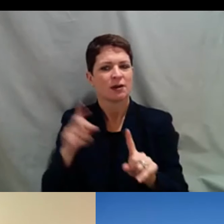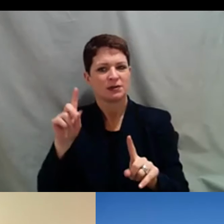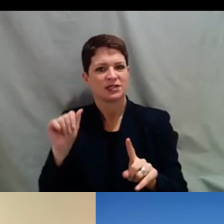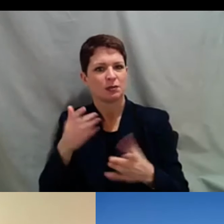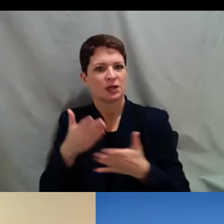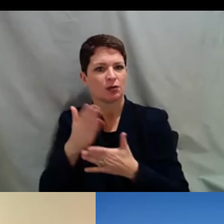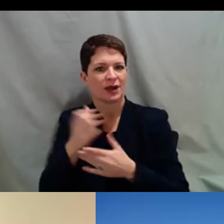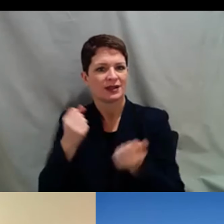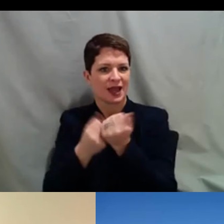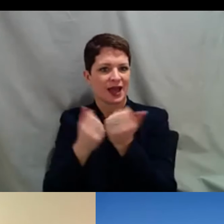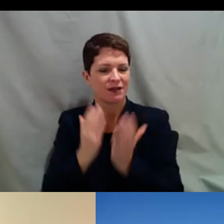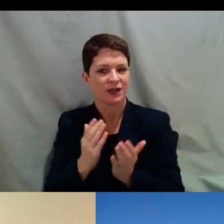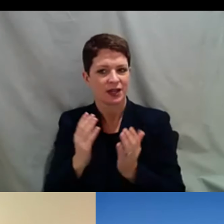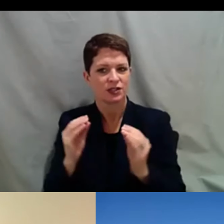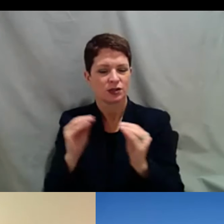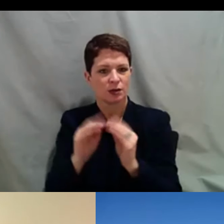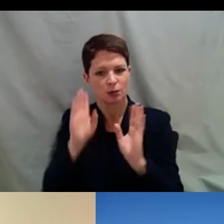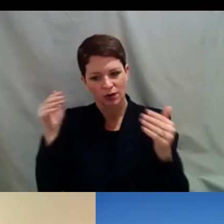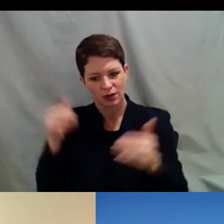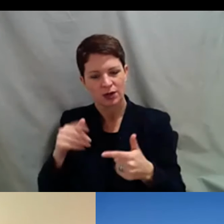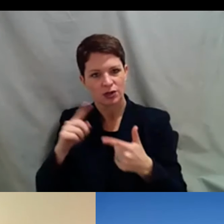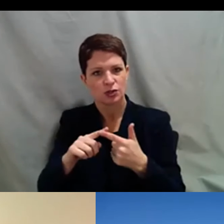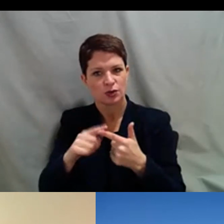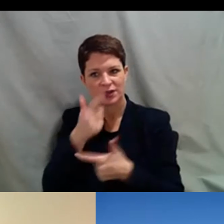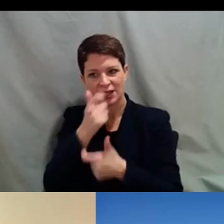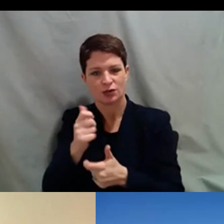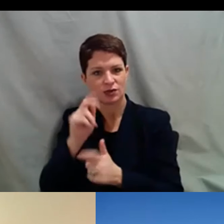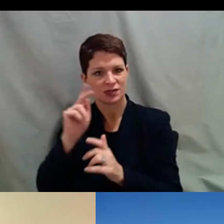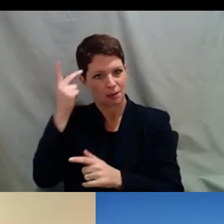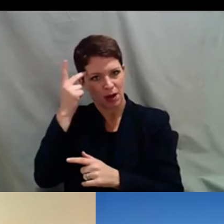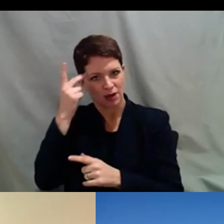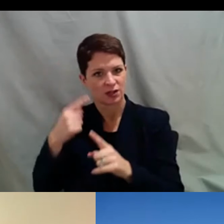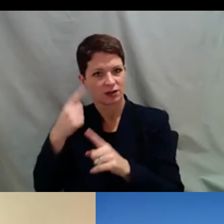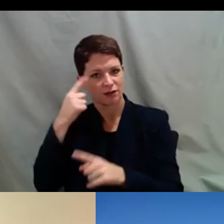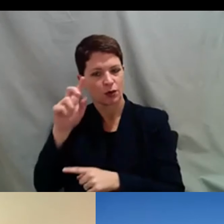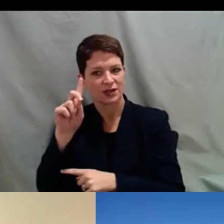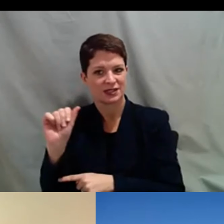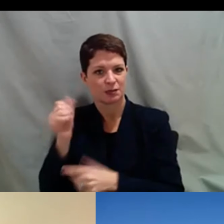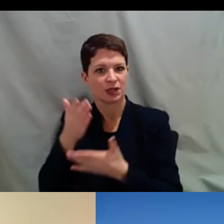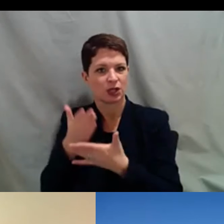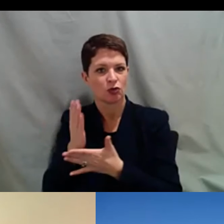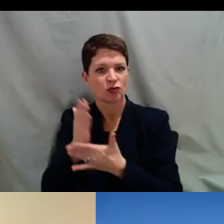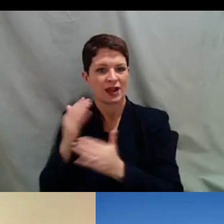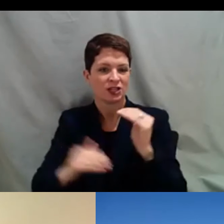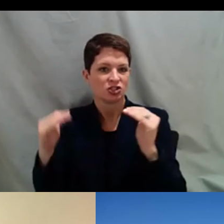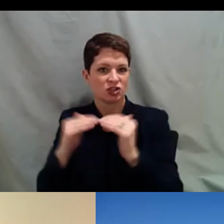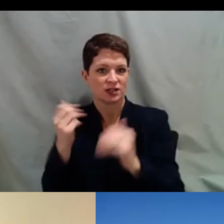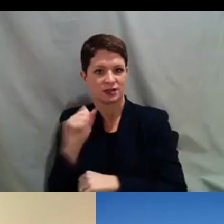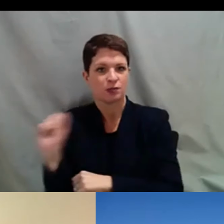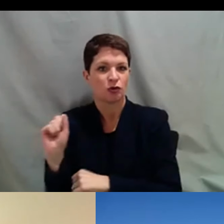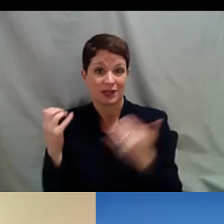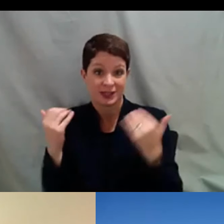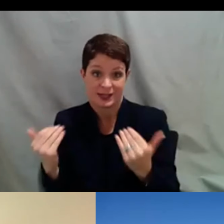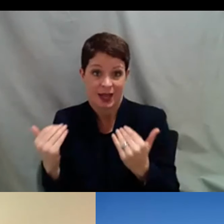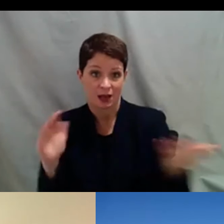rights advocates who are more attuned to the interests and politics of disability rights justice movements today?